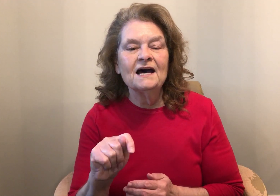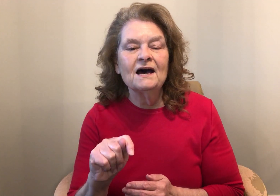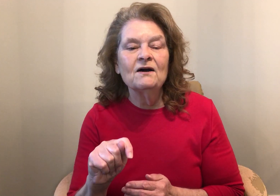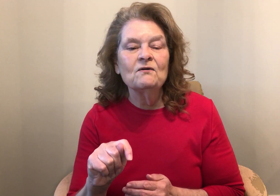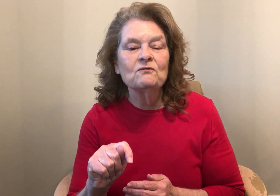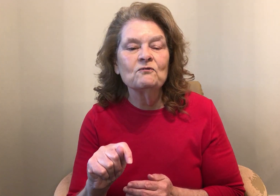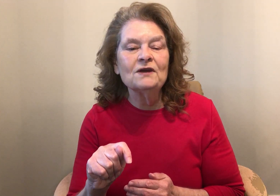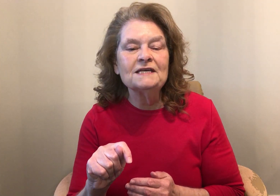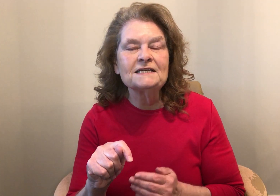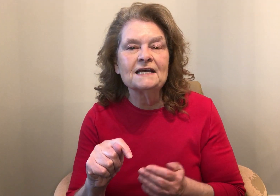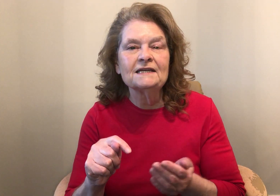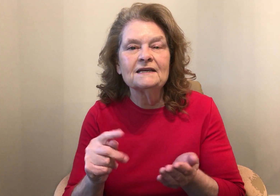The risen.